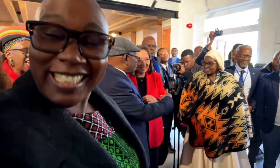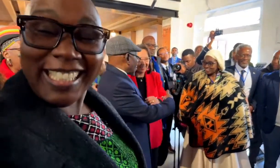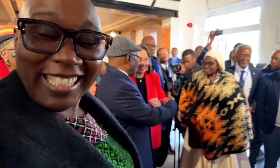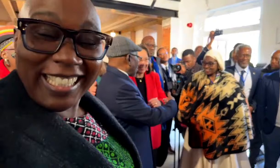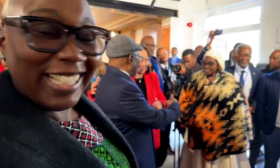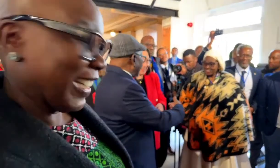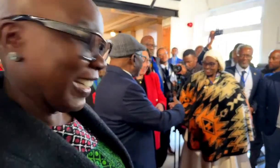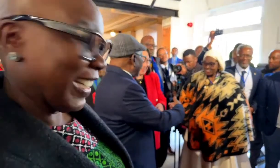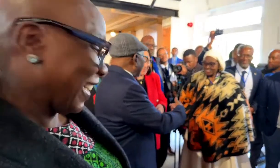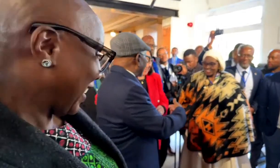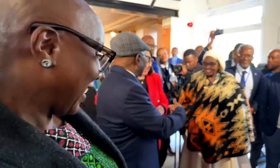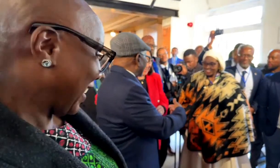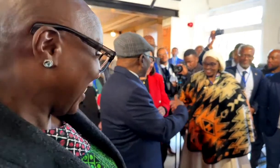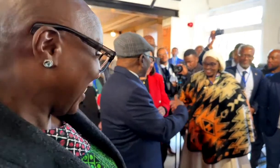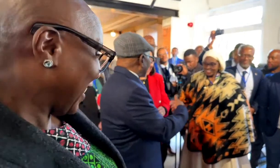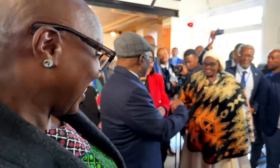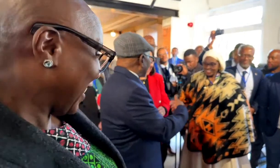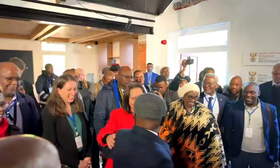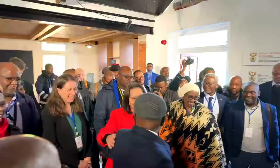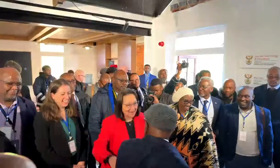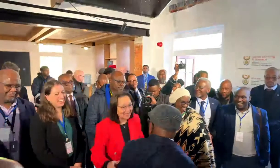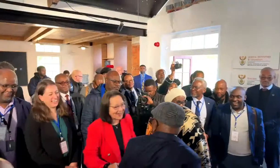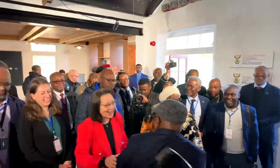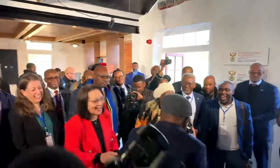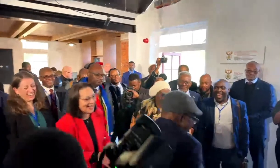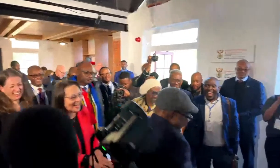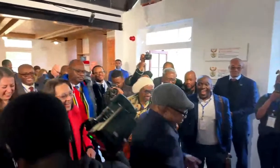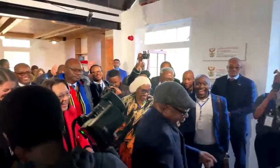it's wrong, it's okay. I can't get it wrong.